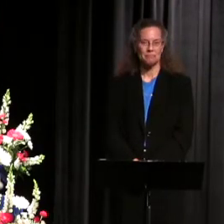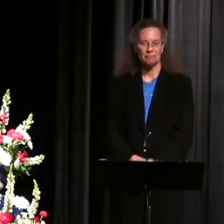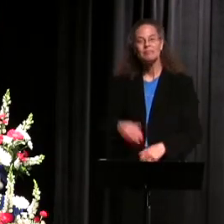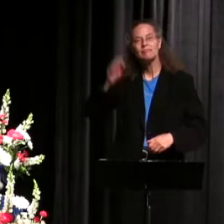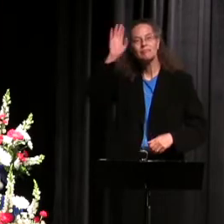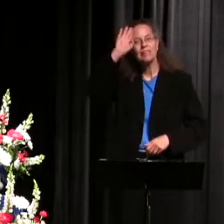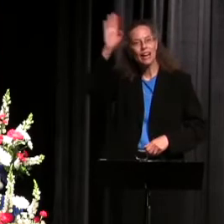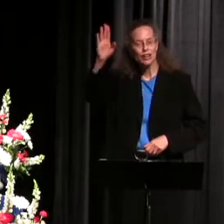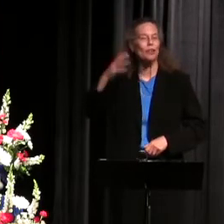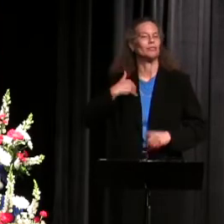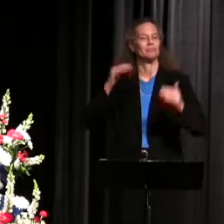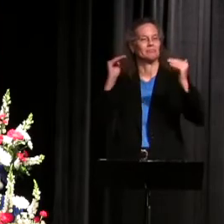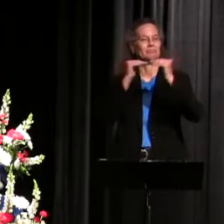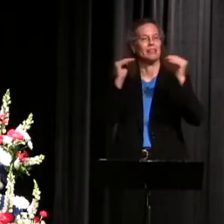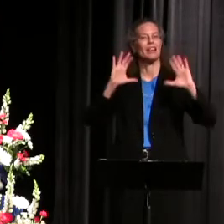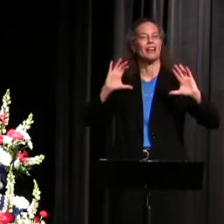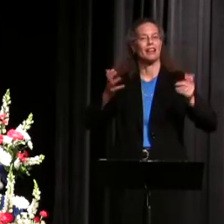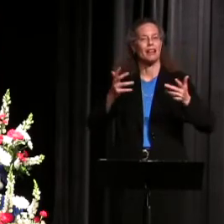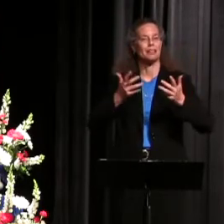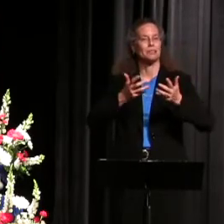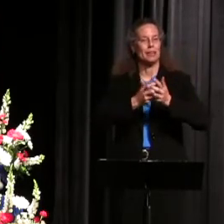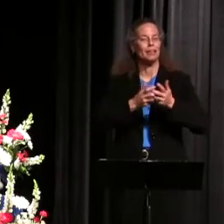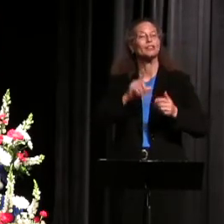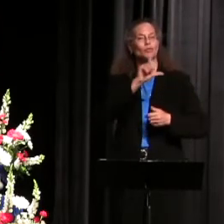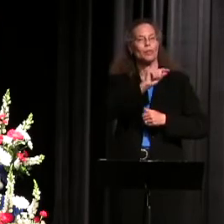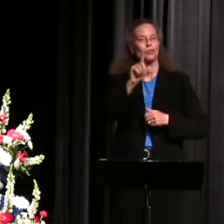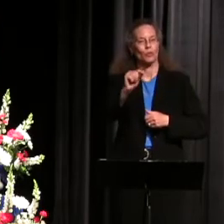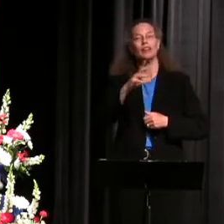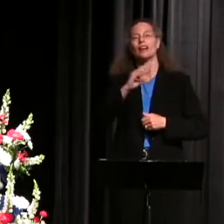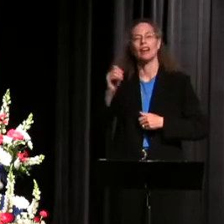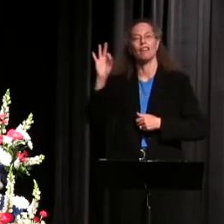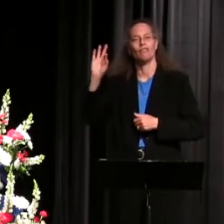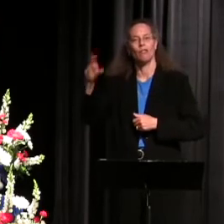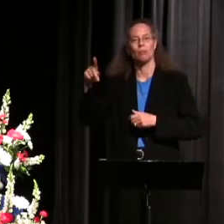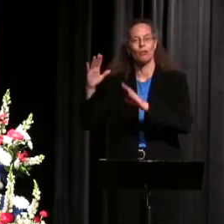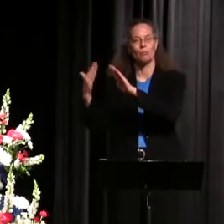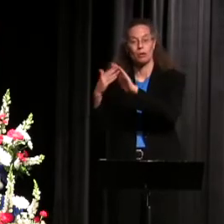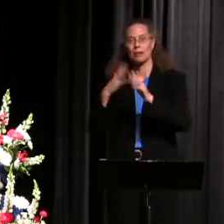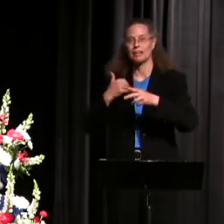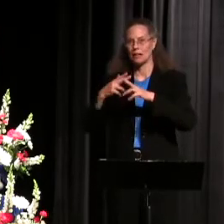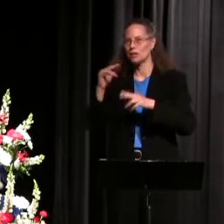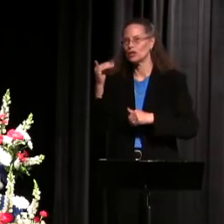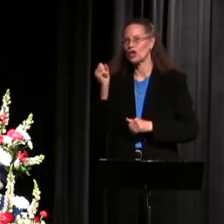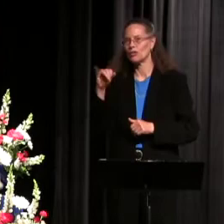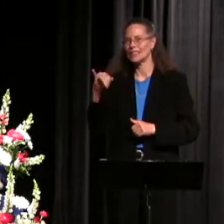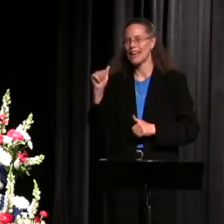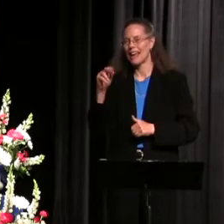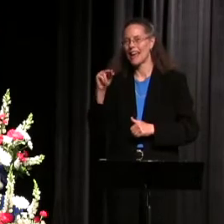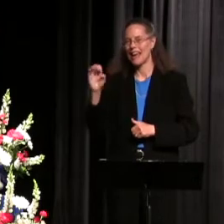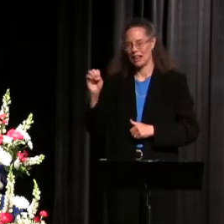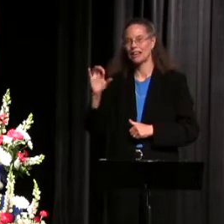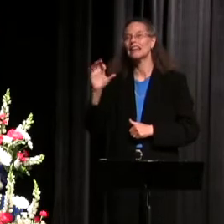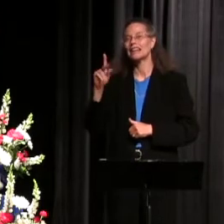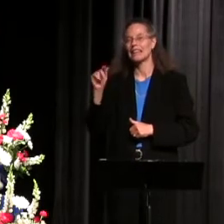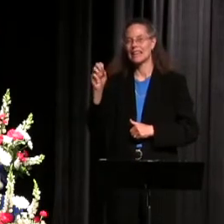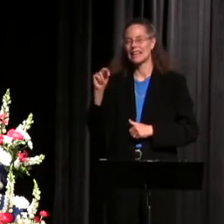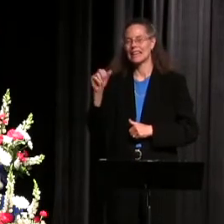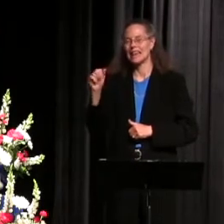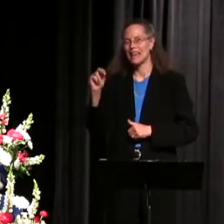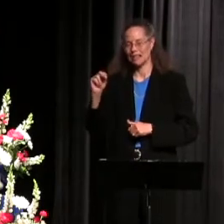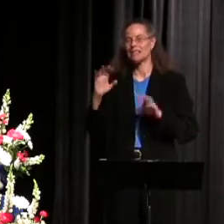Hello to my fellow class of 2020 and the Fairport community. My name is Josie Ann Keenan, and I'm the class of 2020 secretary.